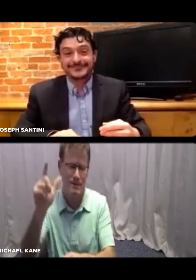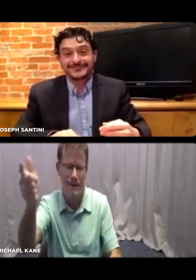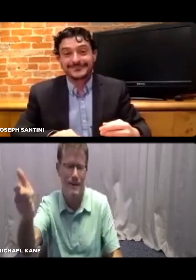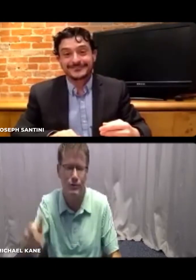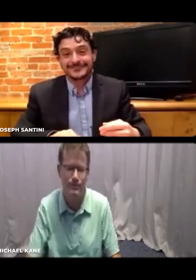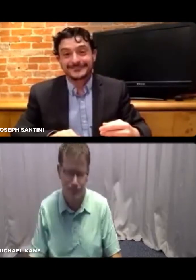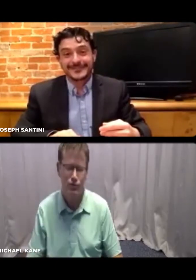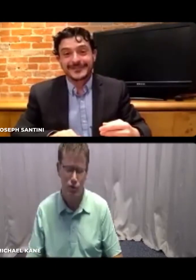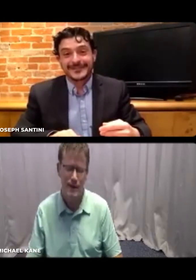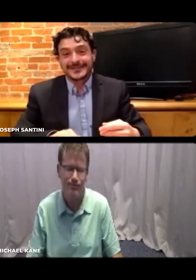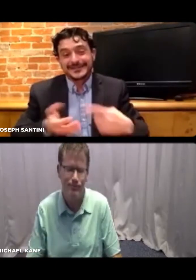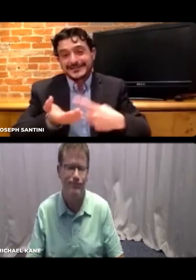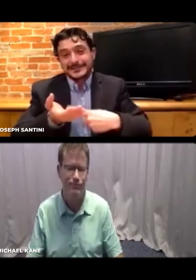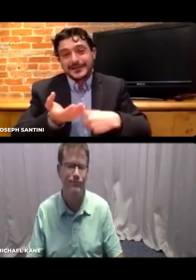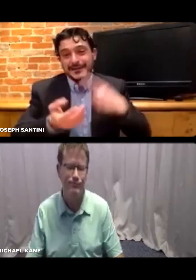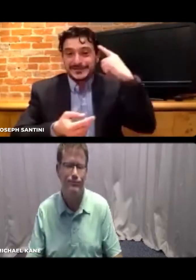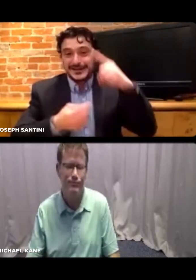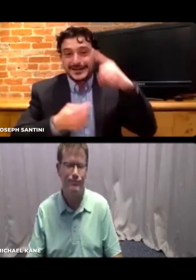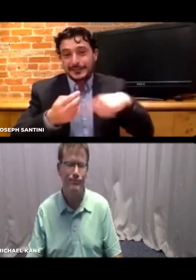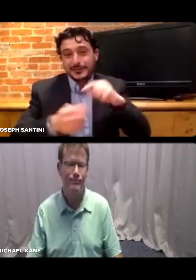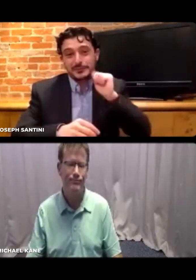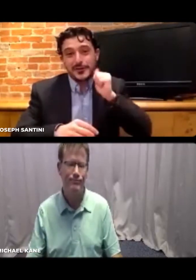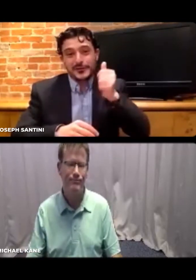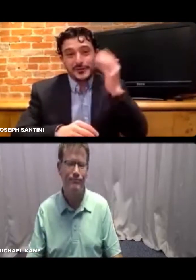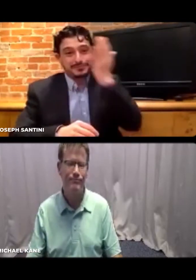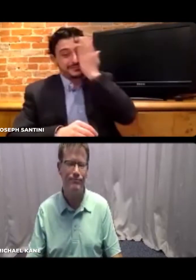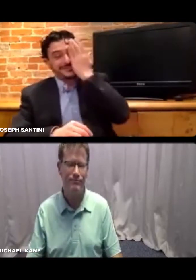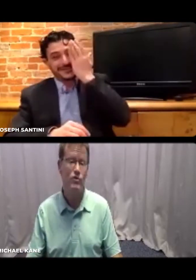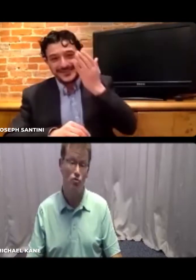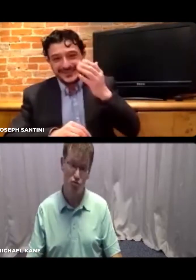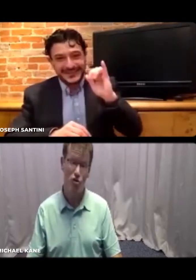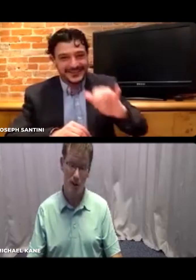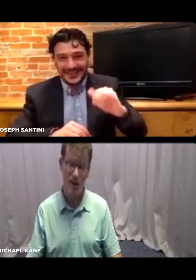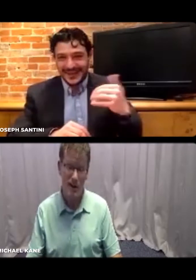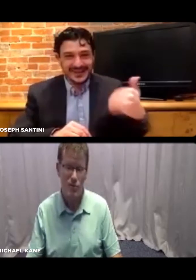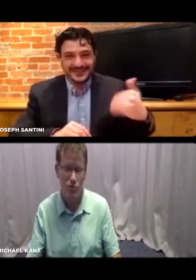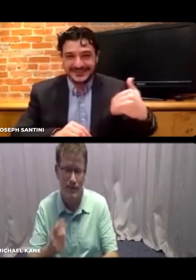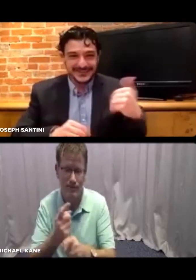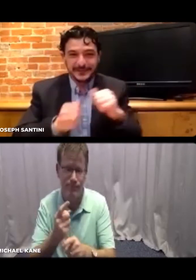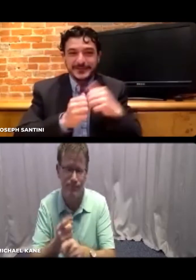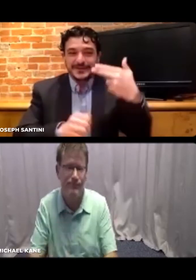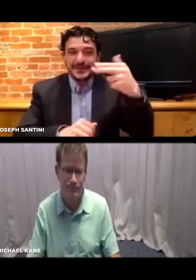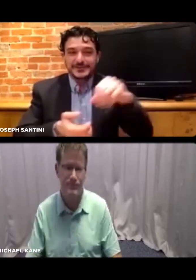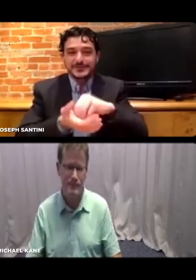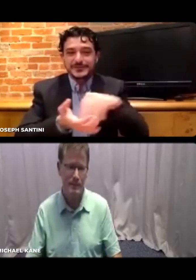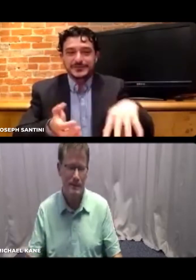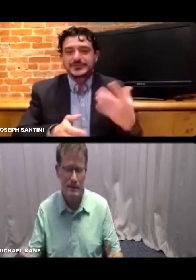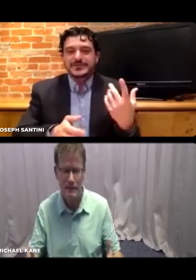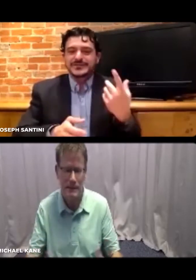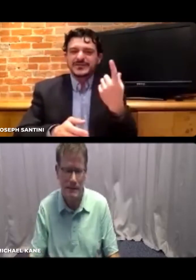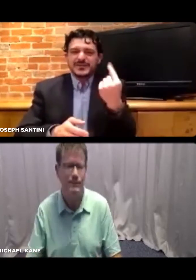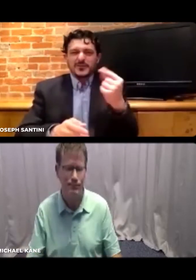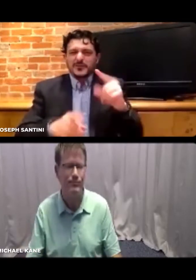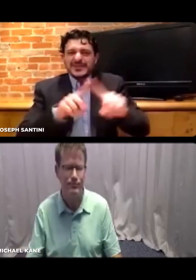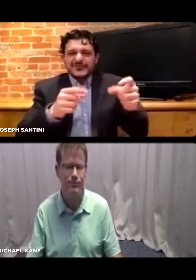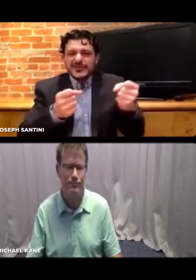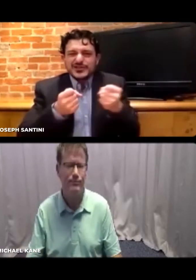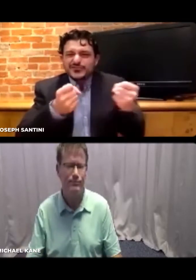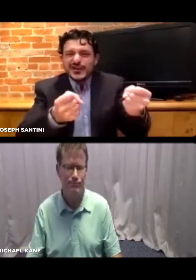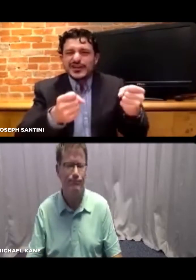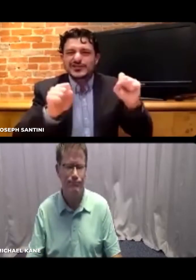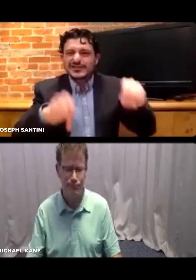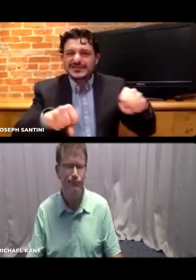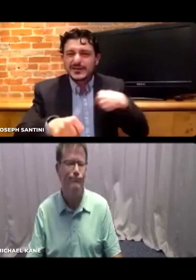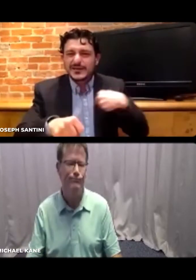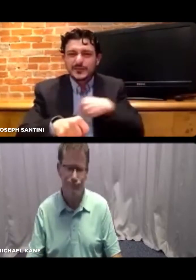40 years down the road. Sometimes they're thinking about tomorrow only. Some of the high schoolers I've seen. What are some